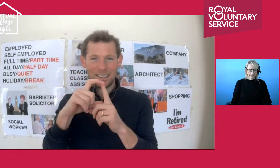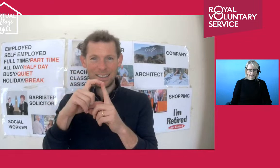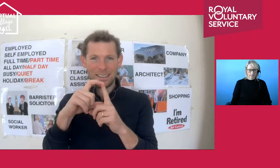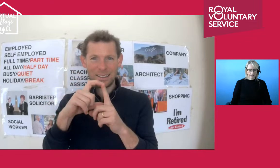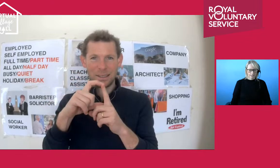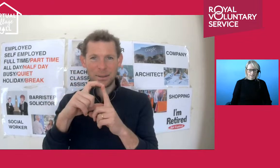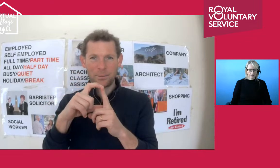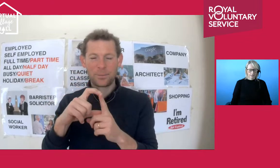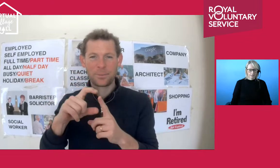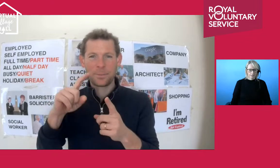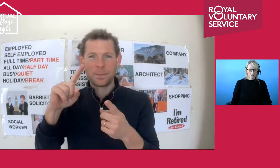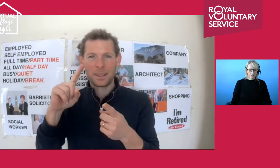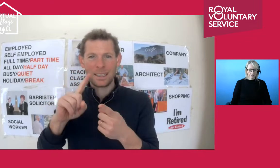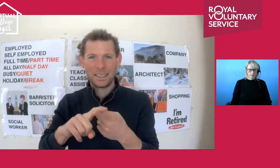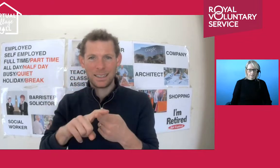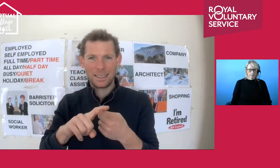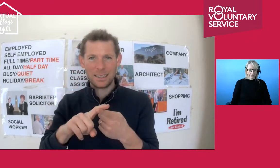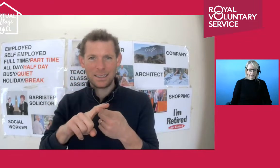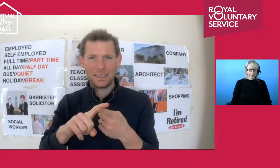D,